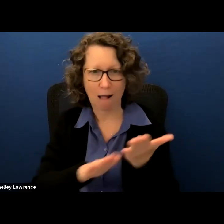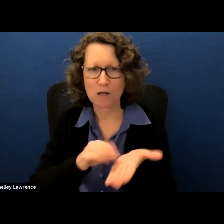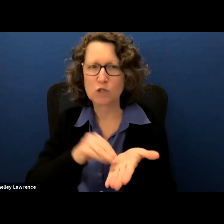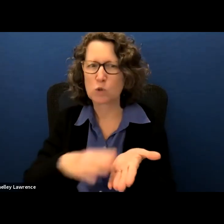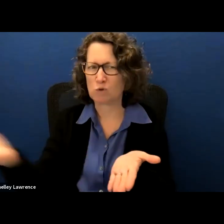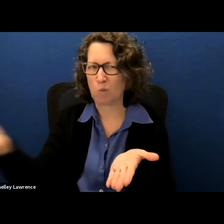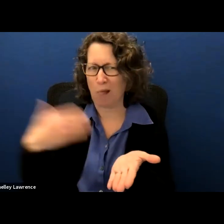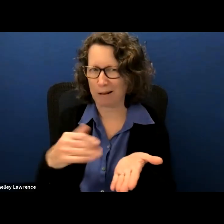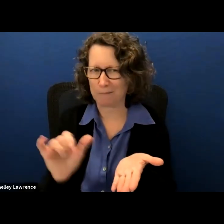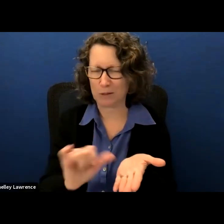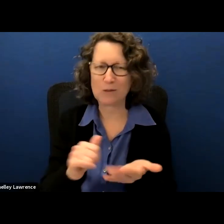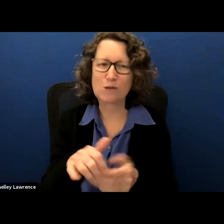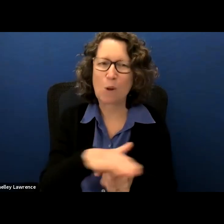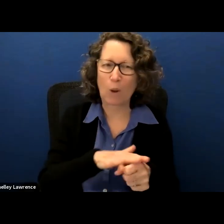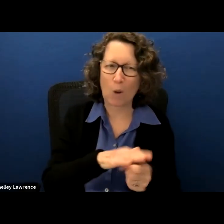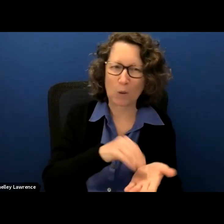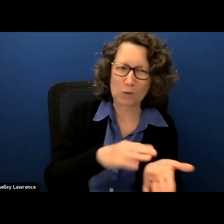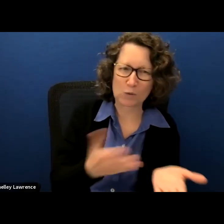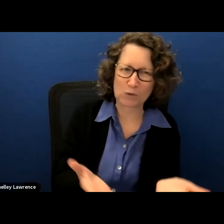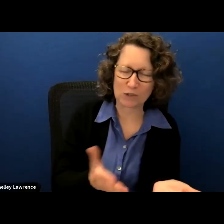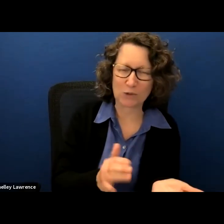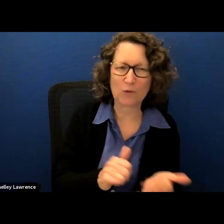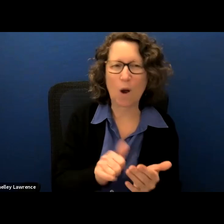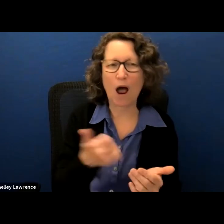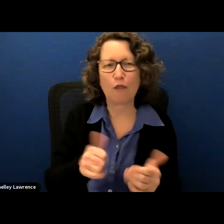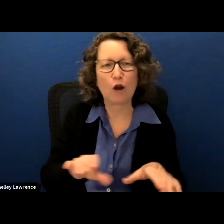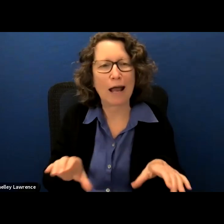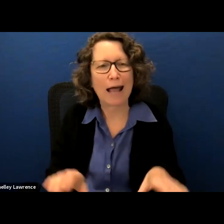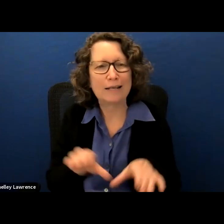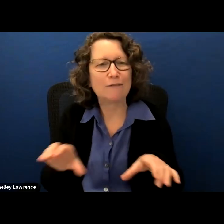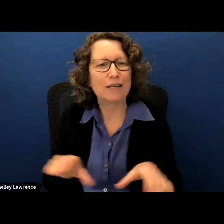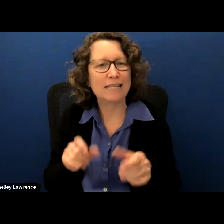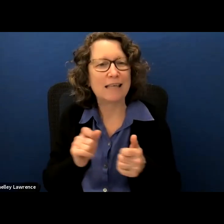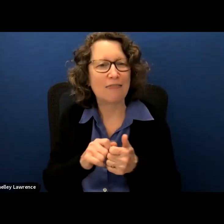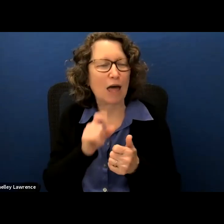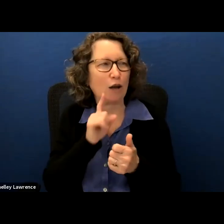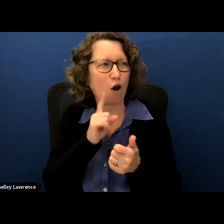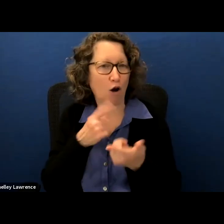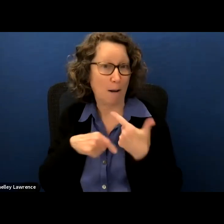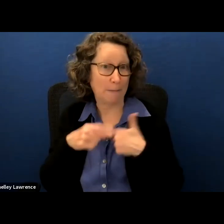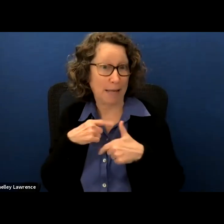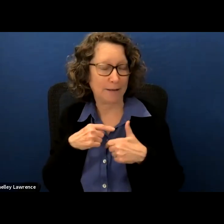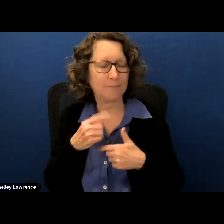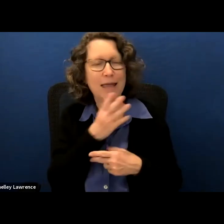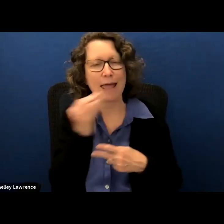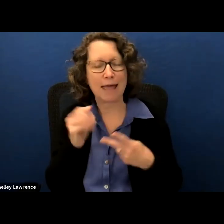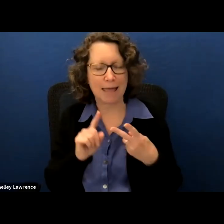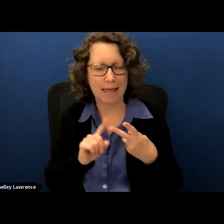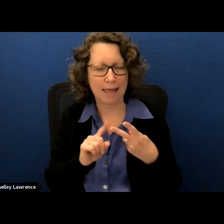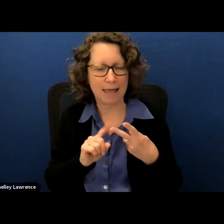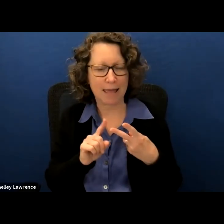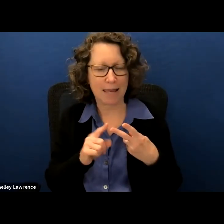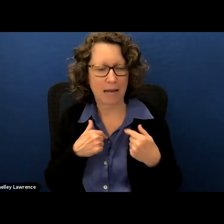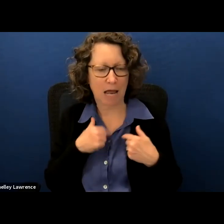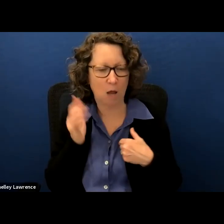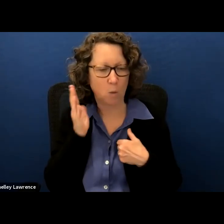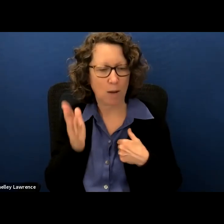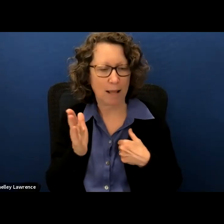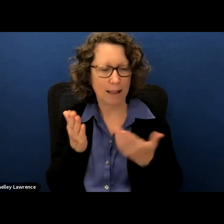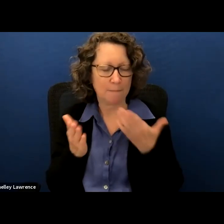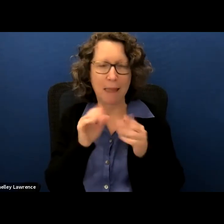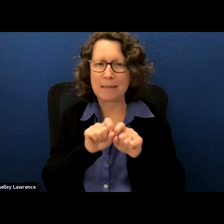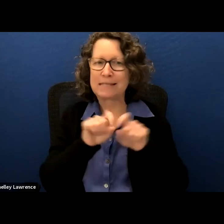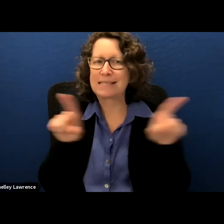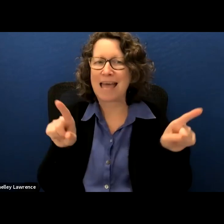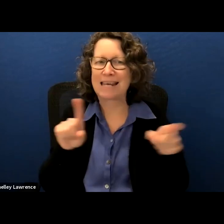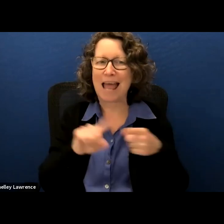welcome as well. So our local students are here. So those are other activities that are upcoming. And I will maybe just send those